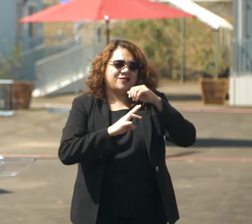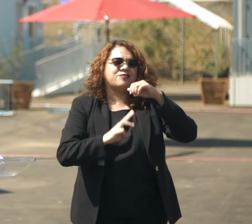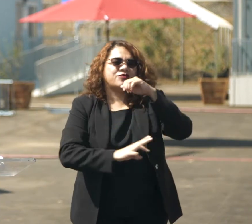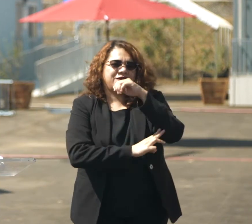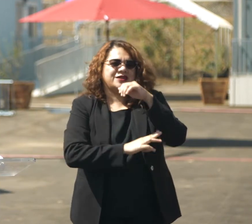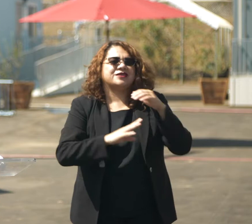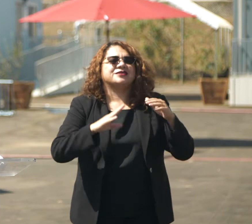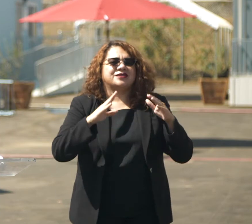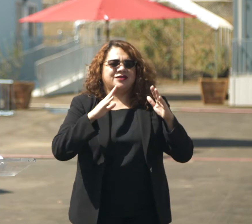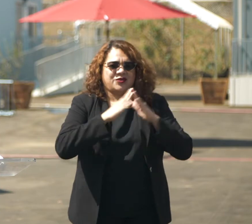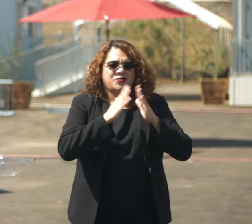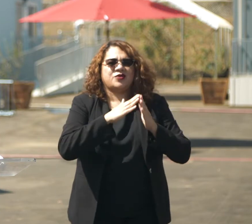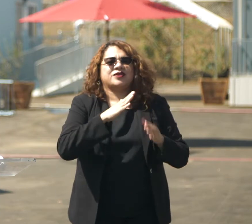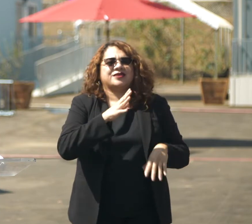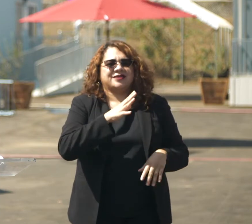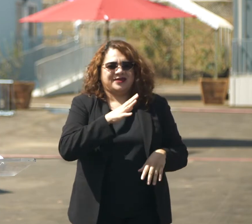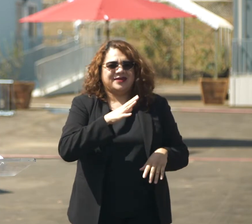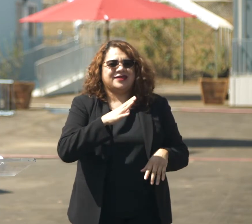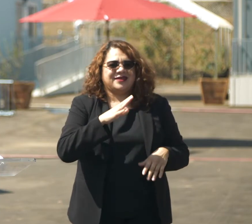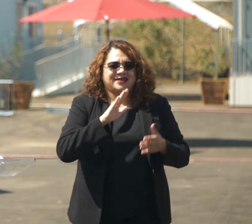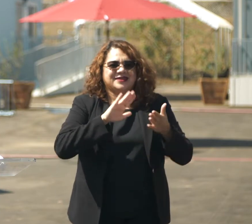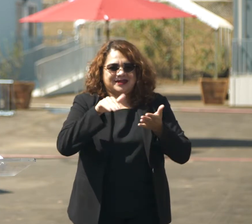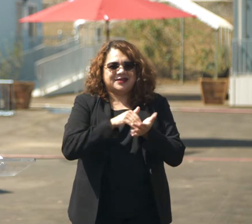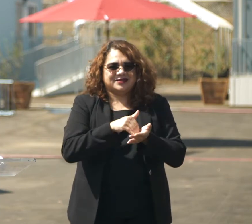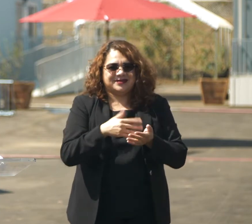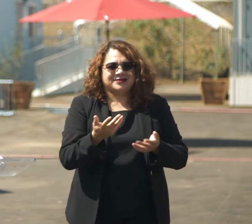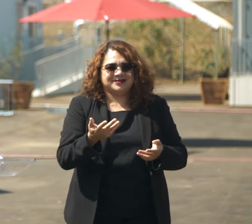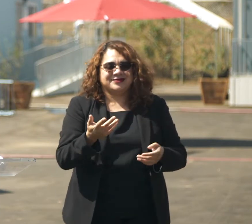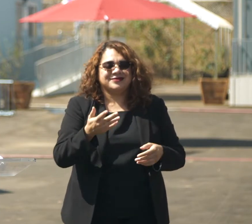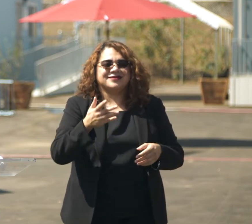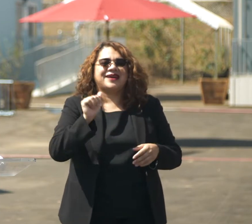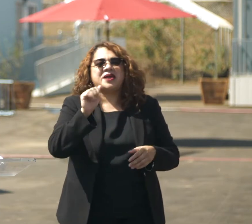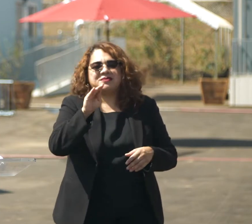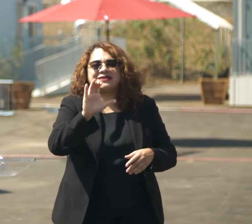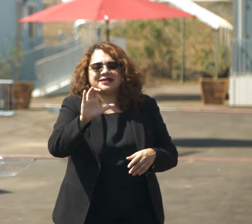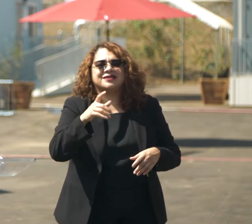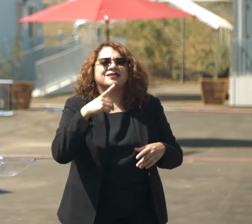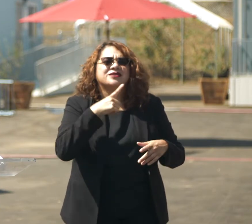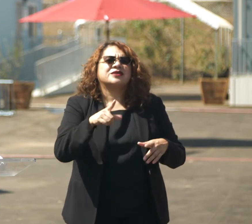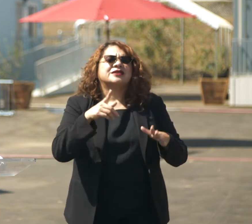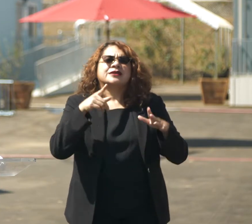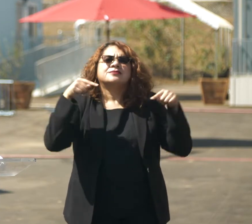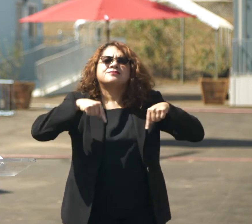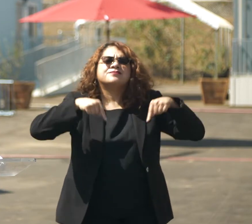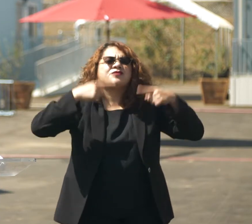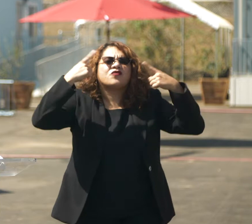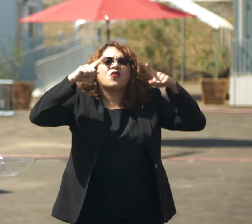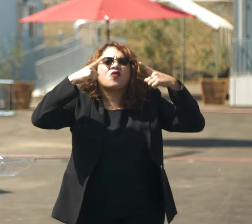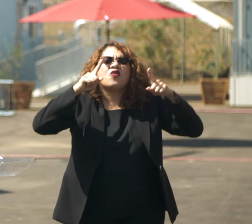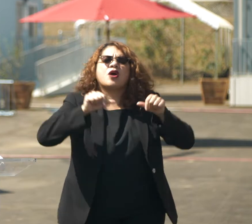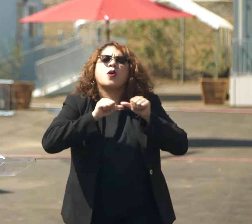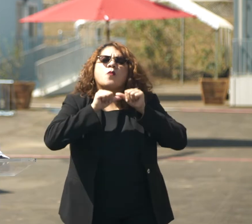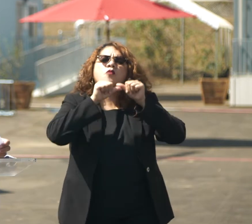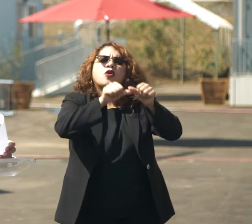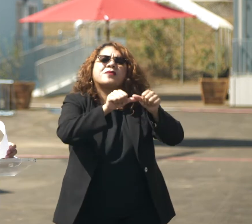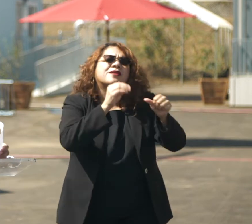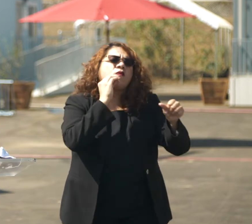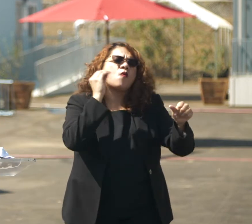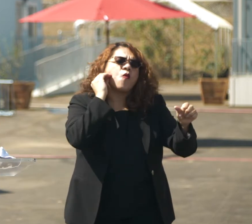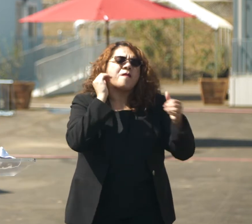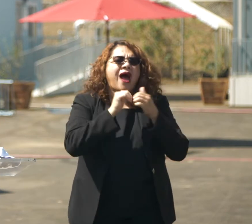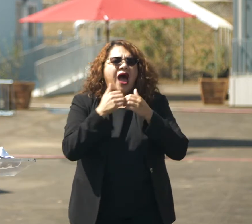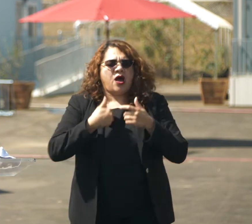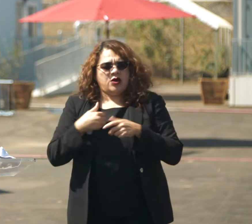address the issues of homelessness in our city and propel those most in need on a path to permanent housing and long-term